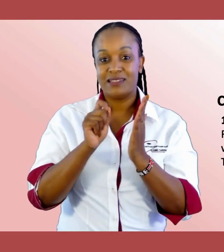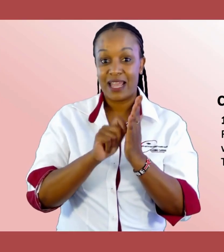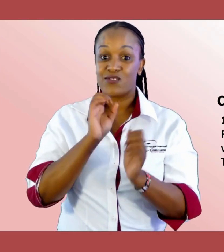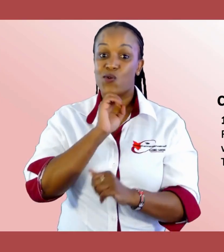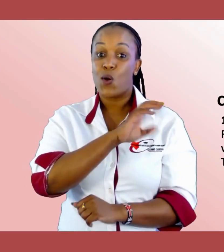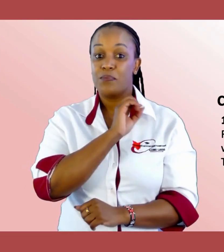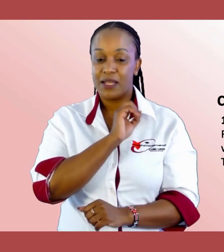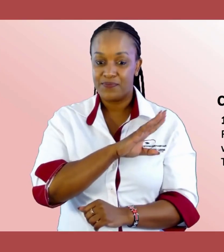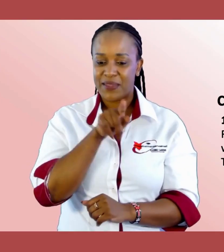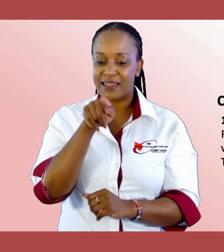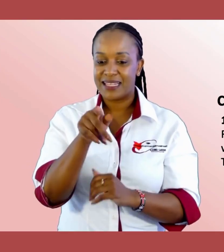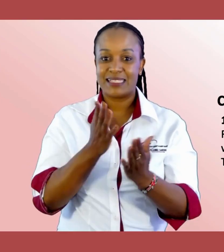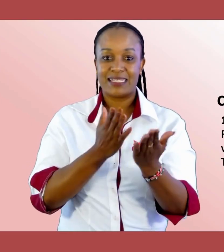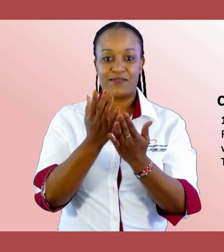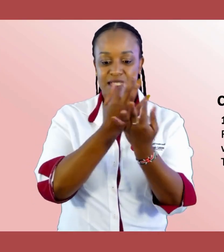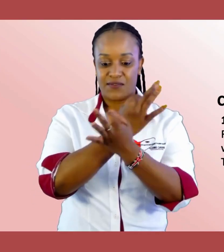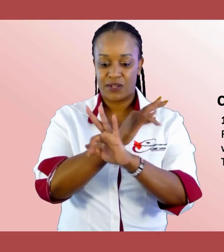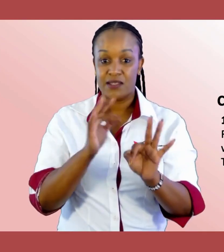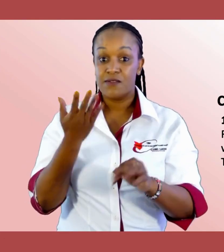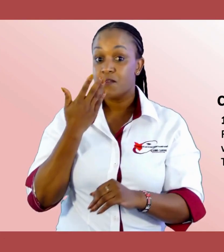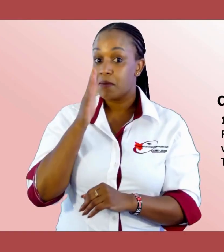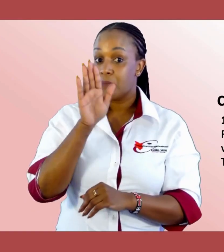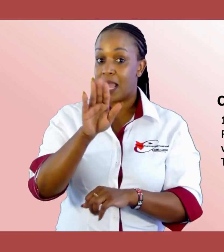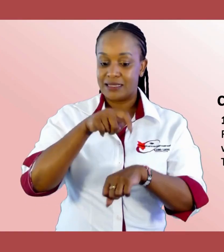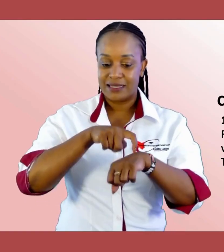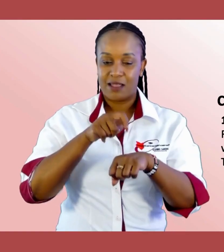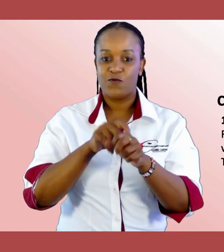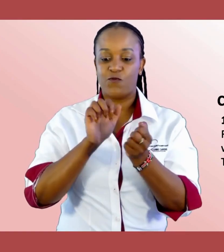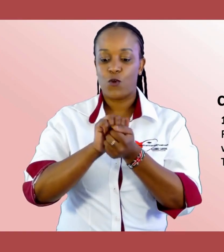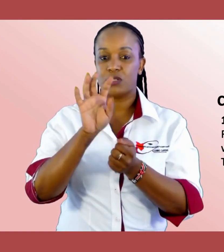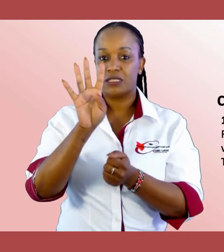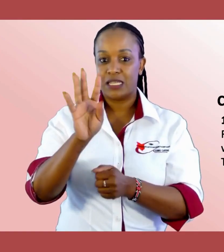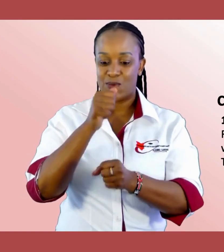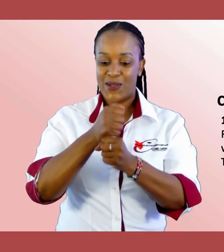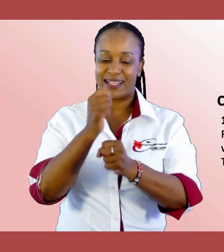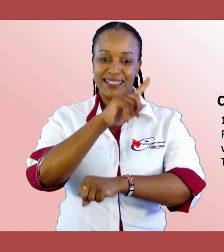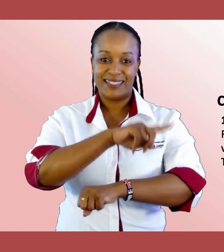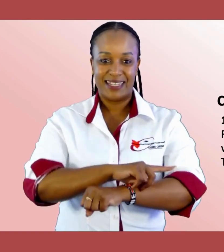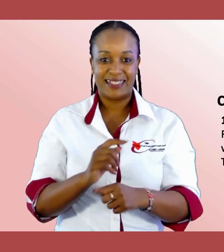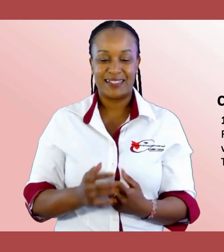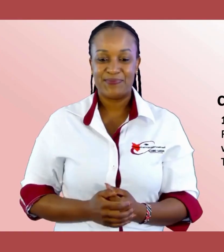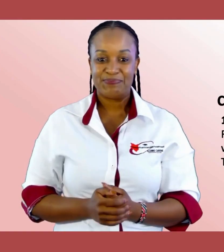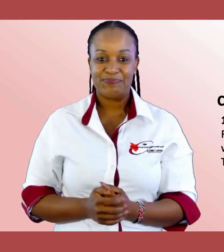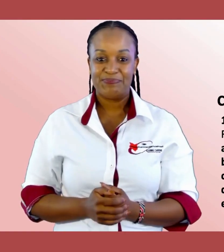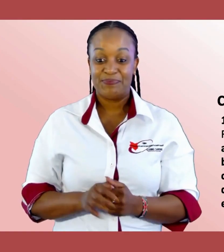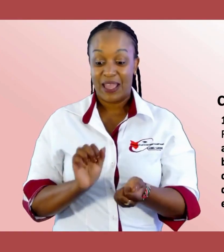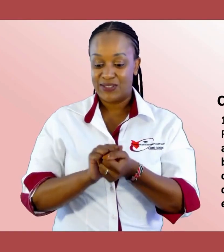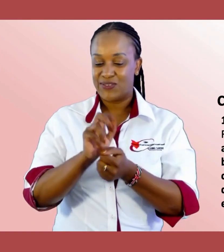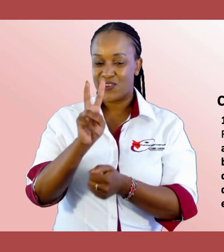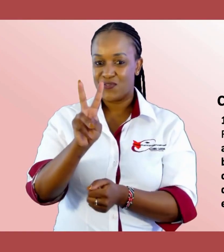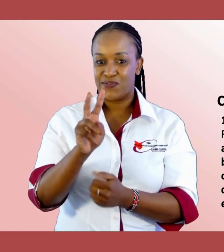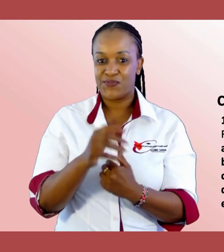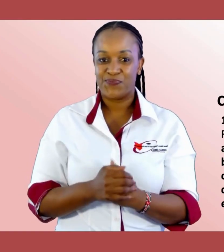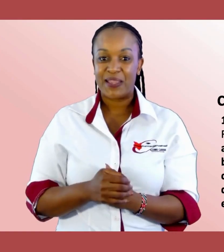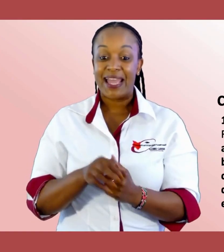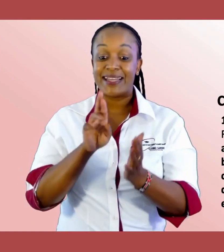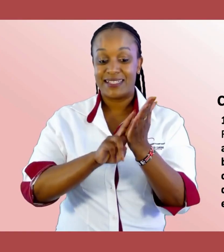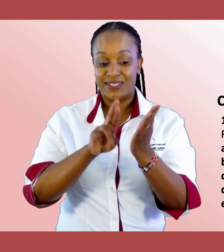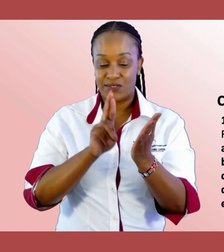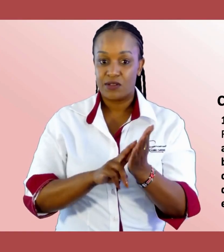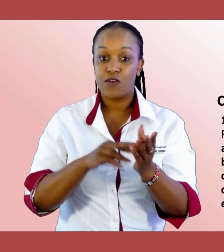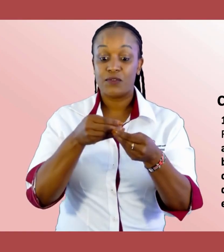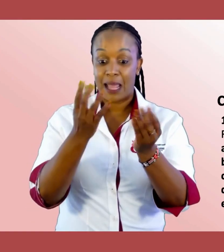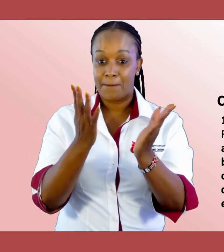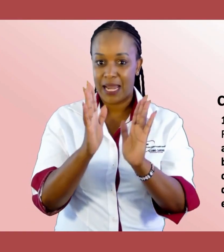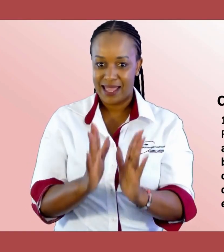complaint. The service is free and response time is 14 working days. 12. Registration